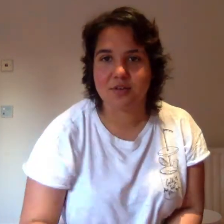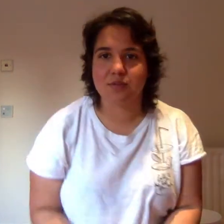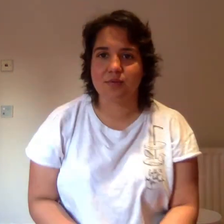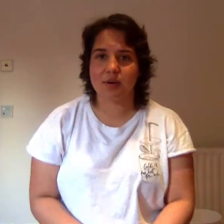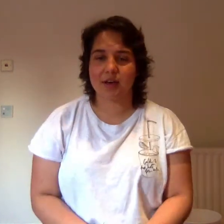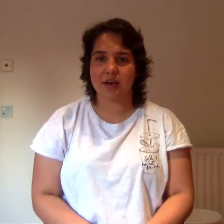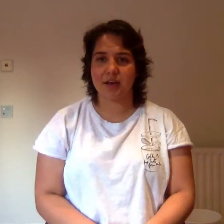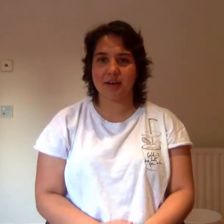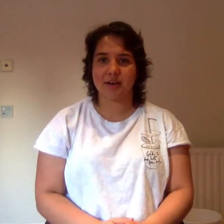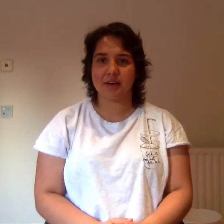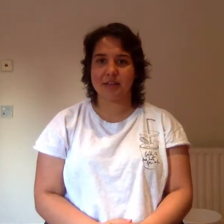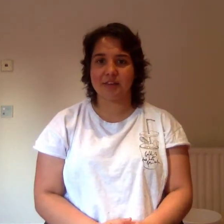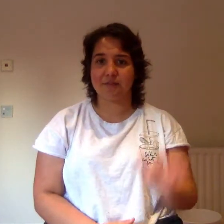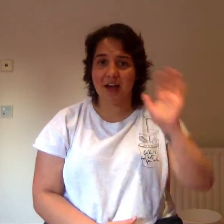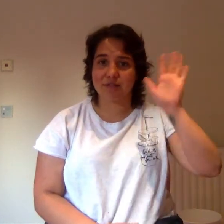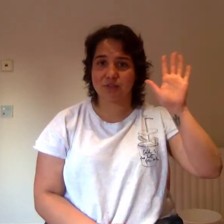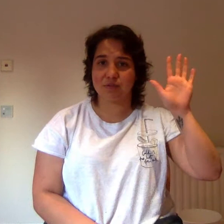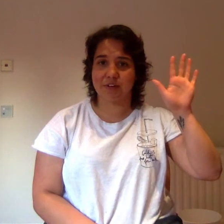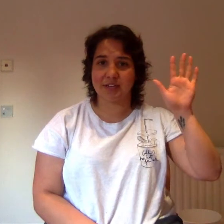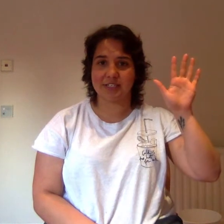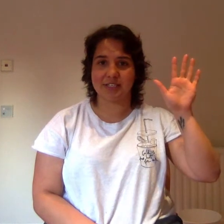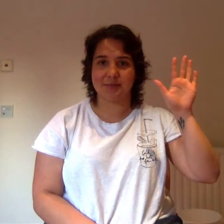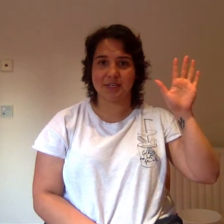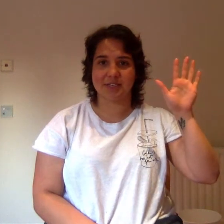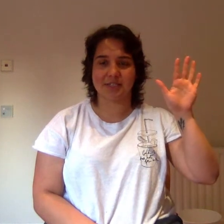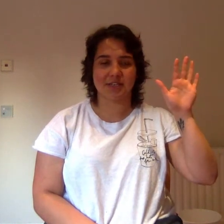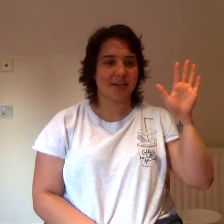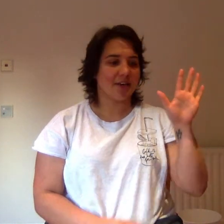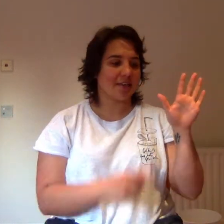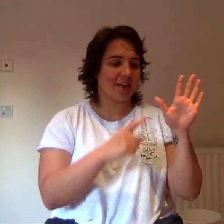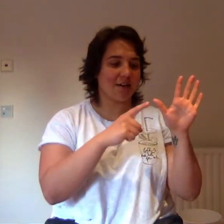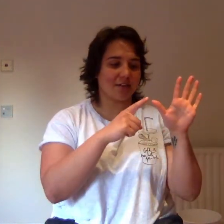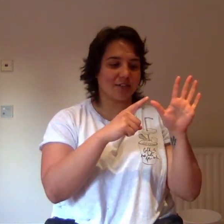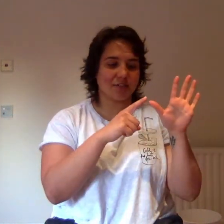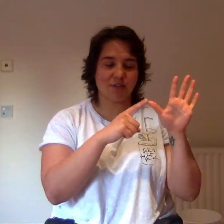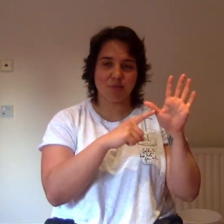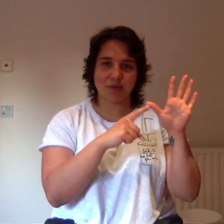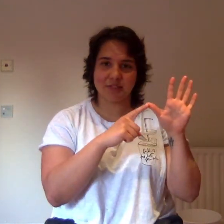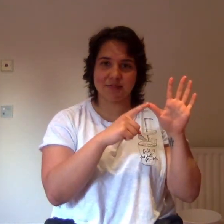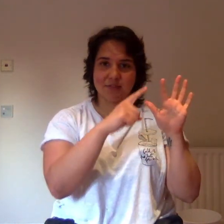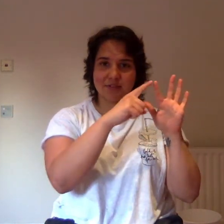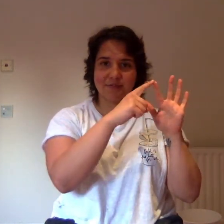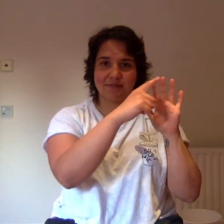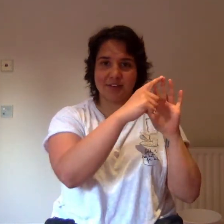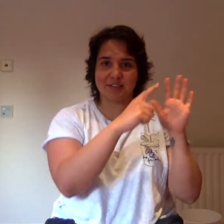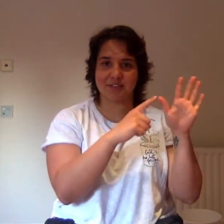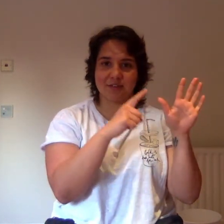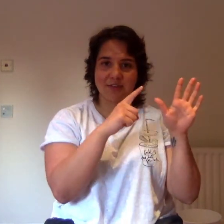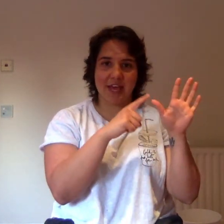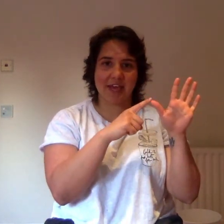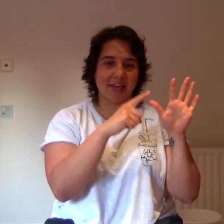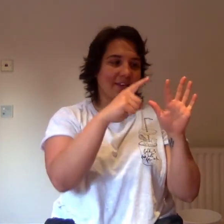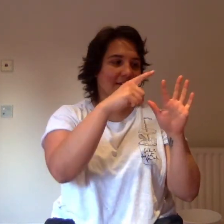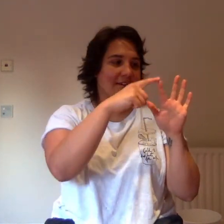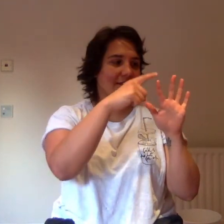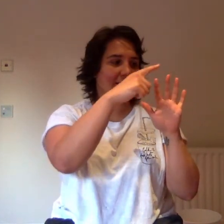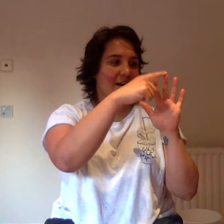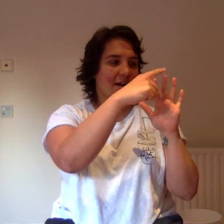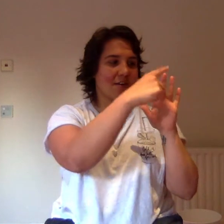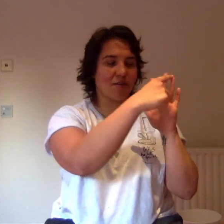So the vowels are all very easy because they are just on the points of your different fingers, so A, E, I, O,